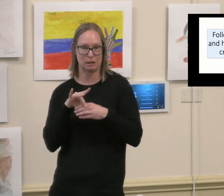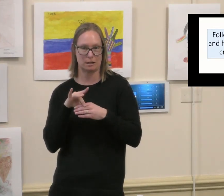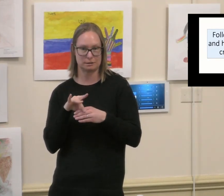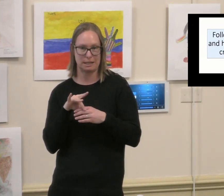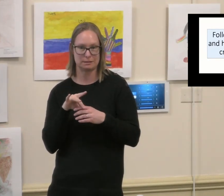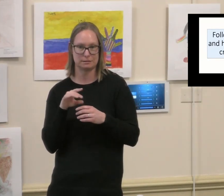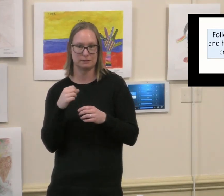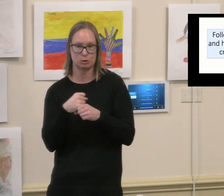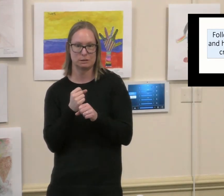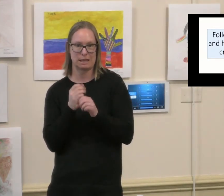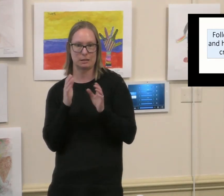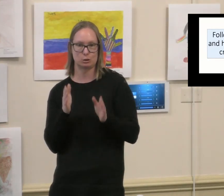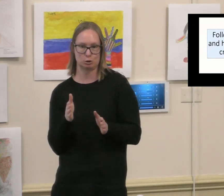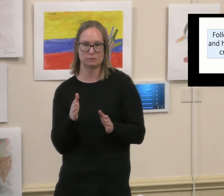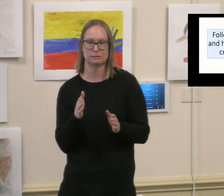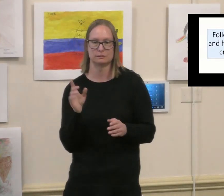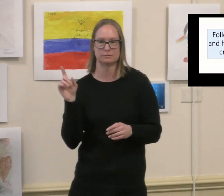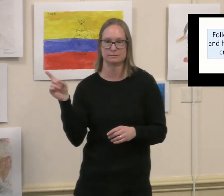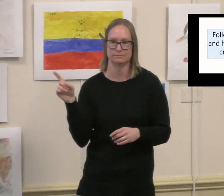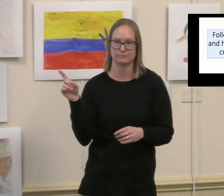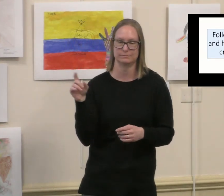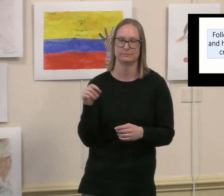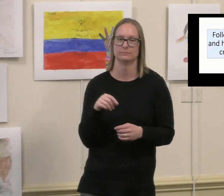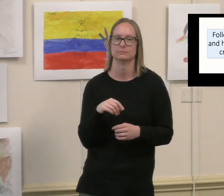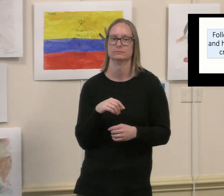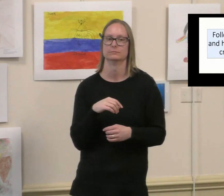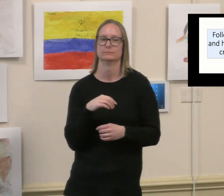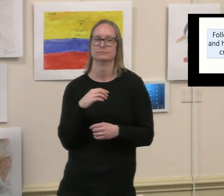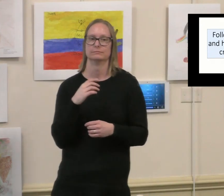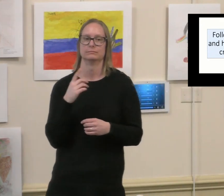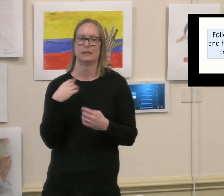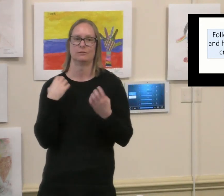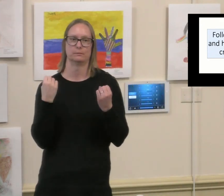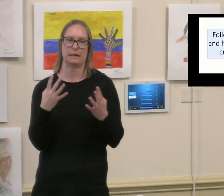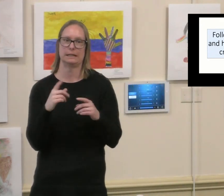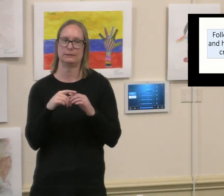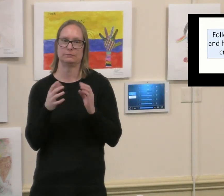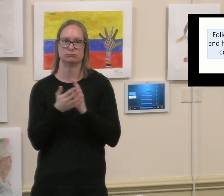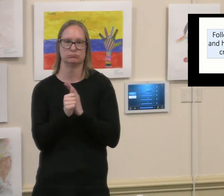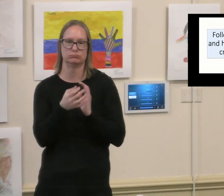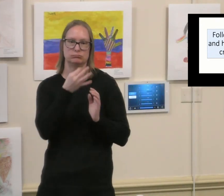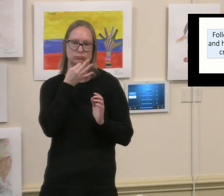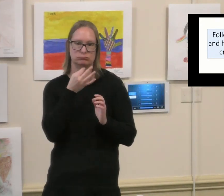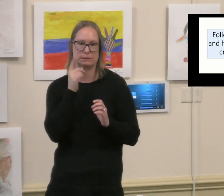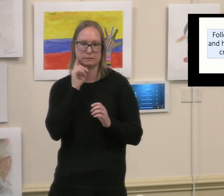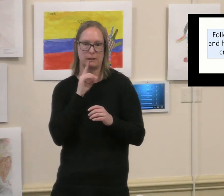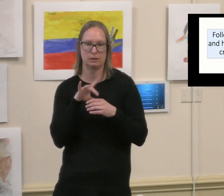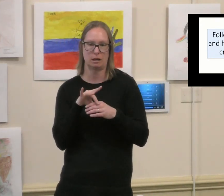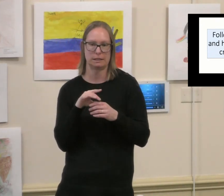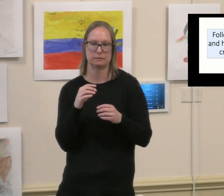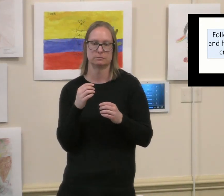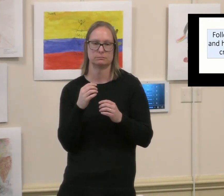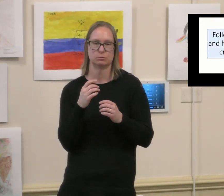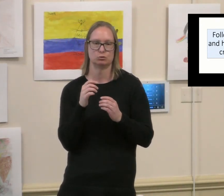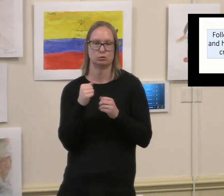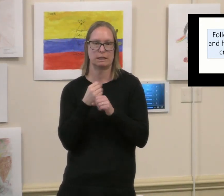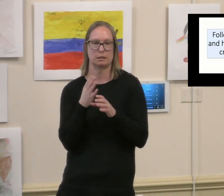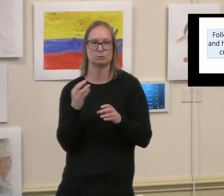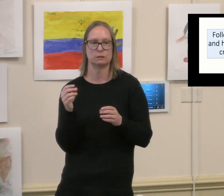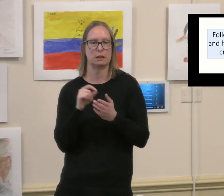The important thing is to follow deaf and hard of hearing content creators. There are many talented creators out